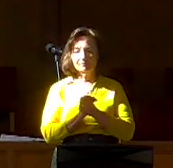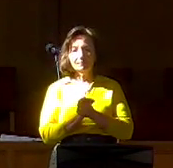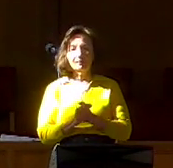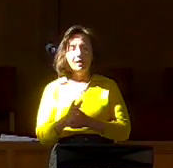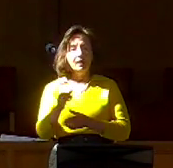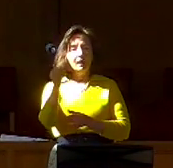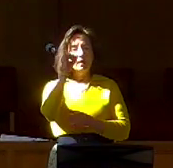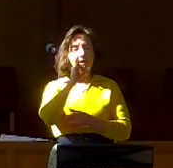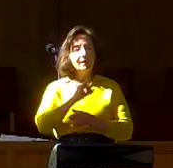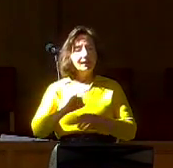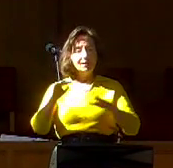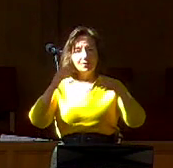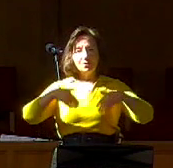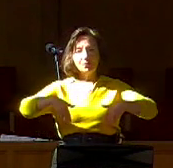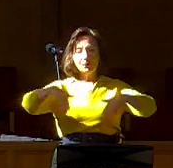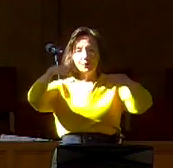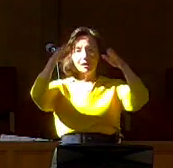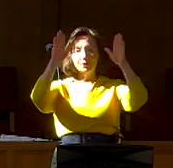I surrender